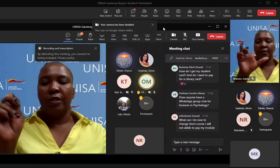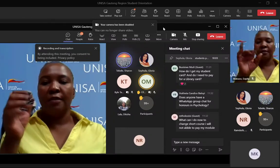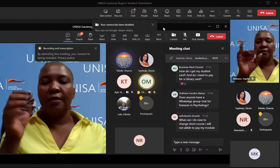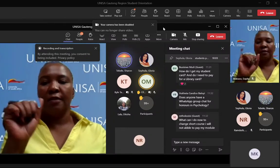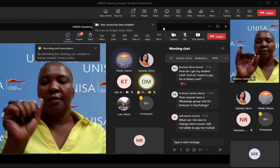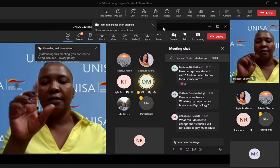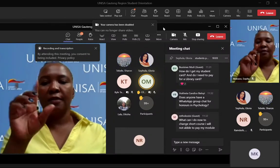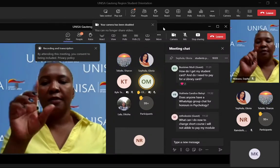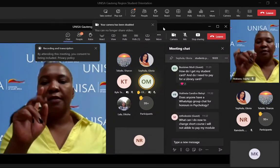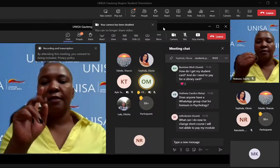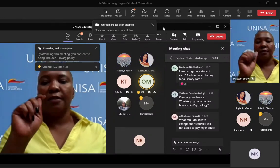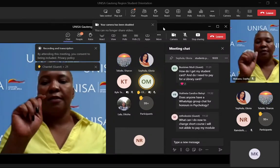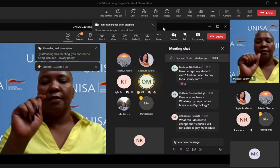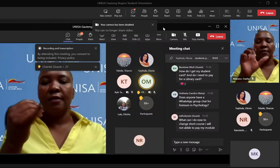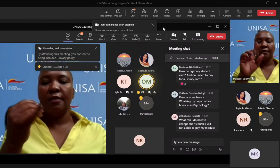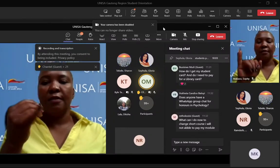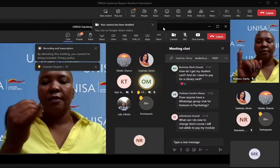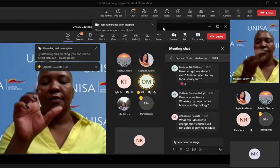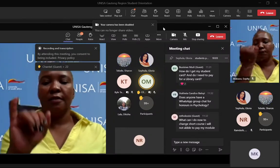well